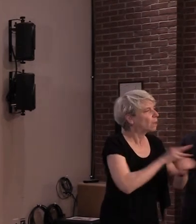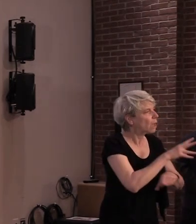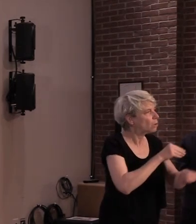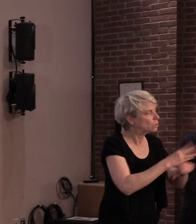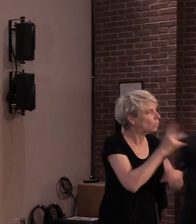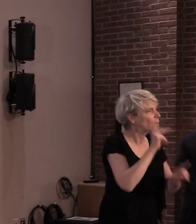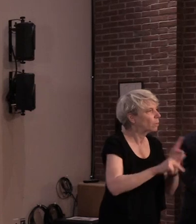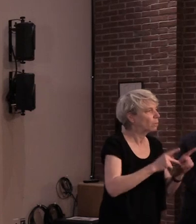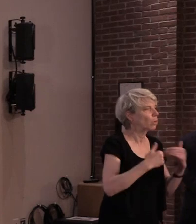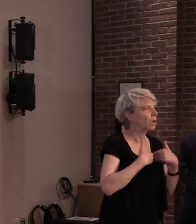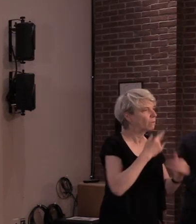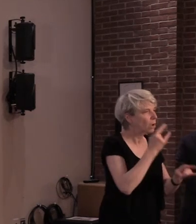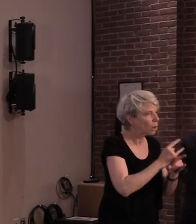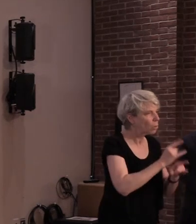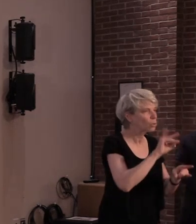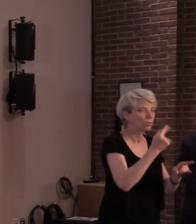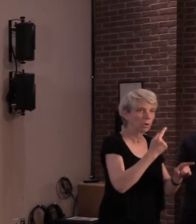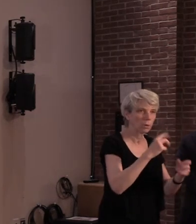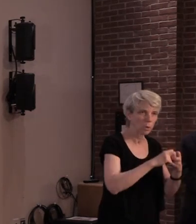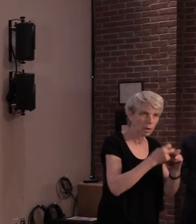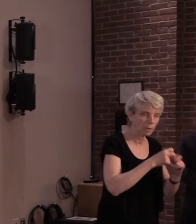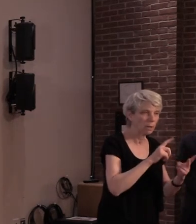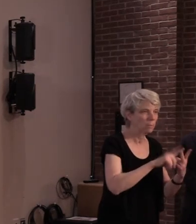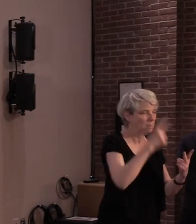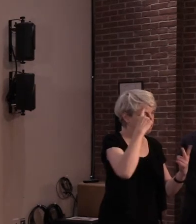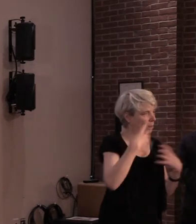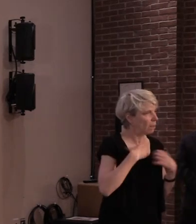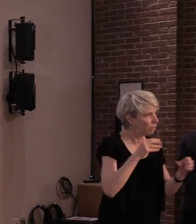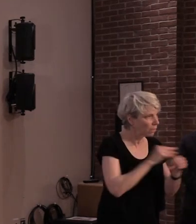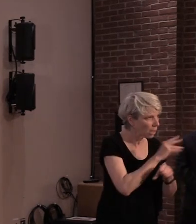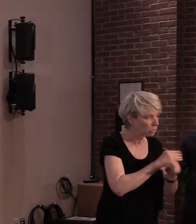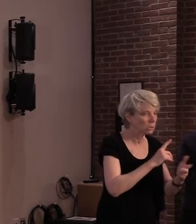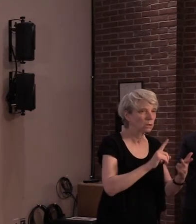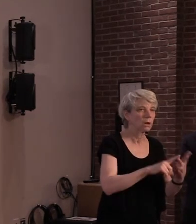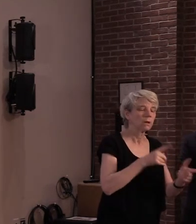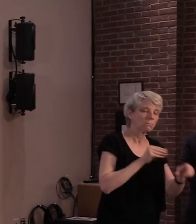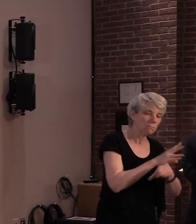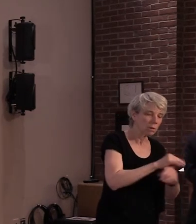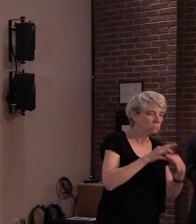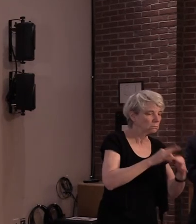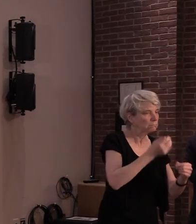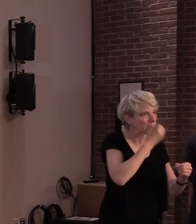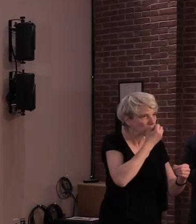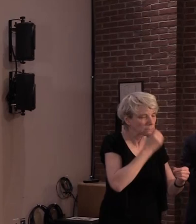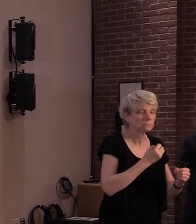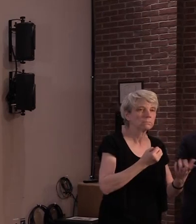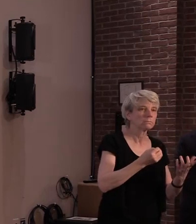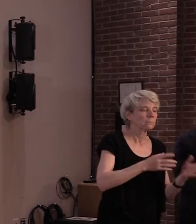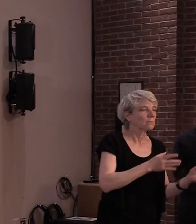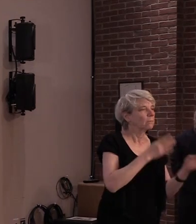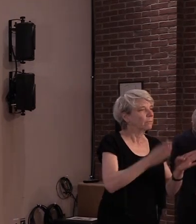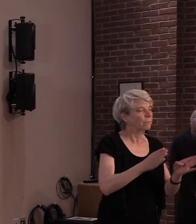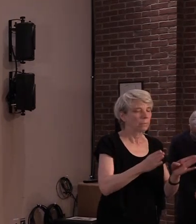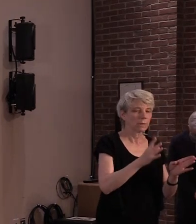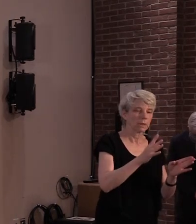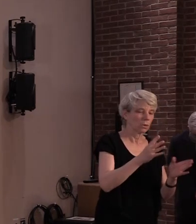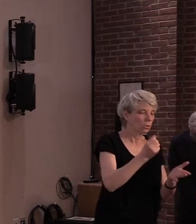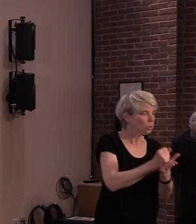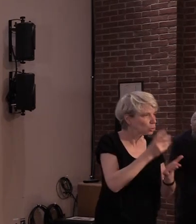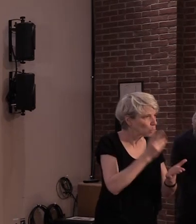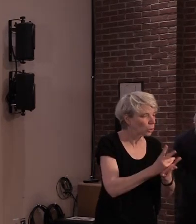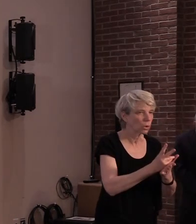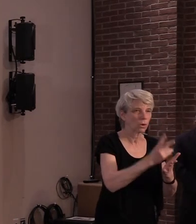counselors, allied mental health, dietitians, psychologists, social workers, and